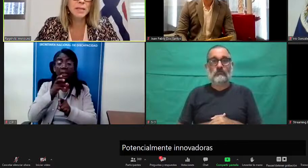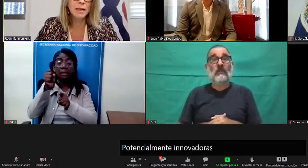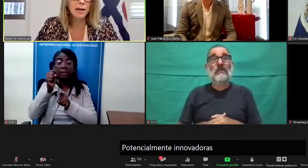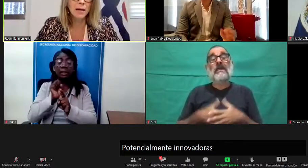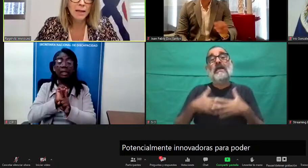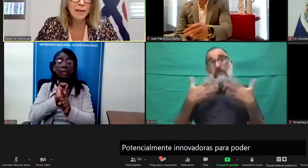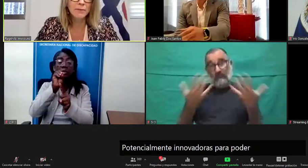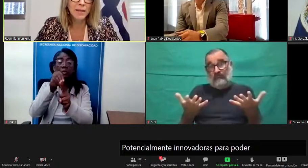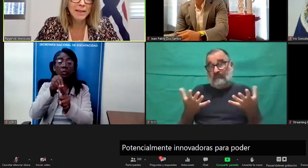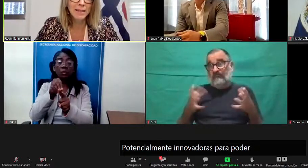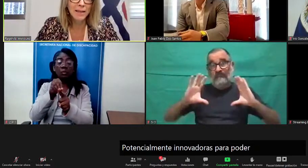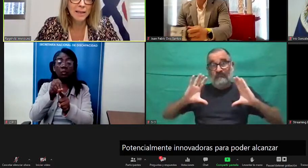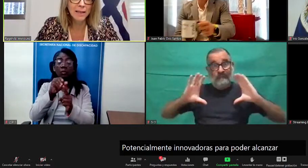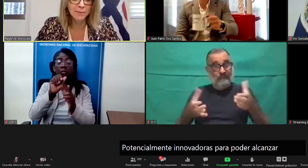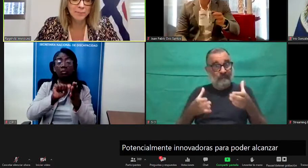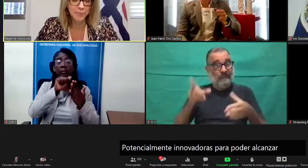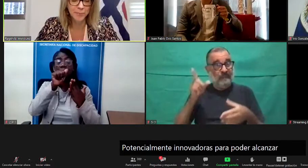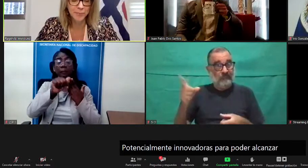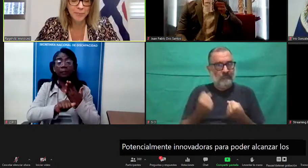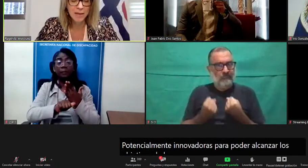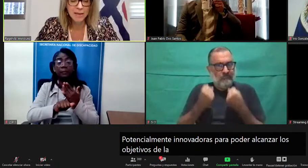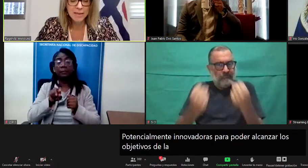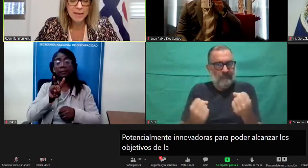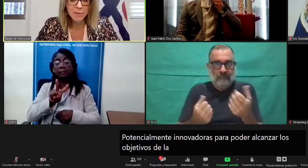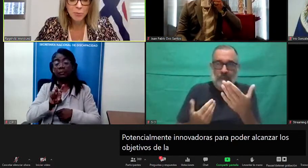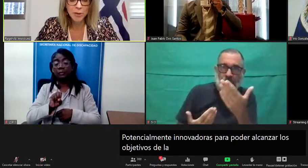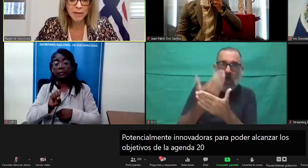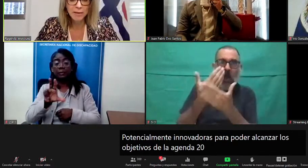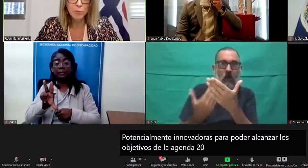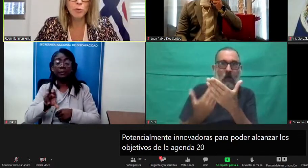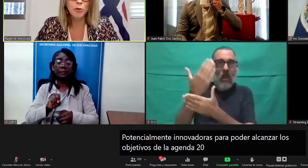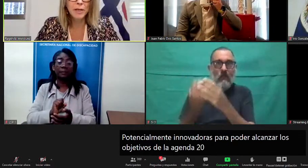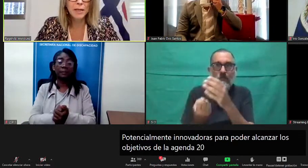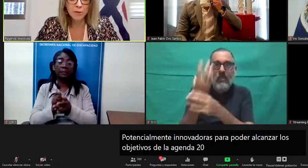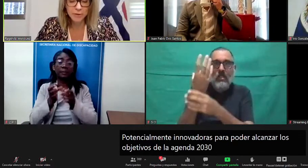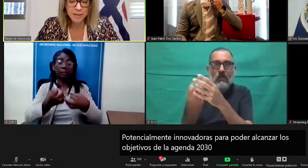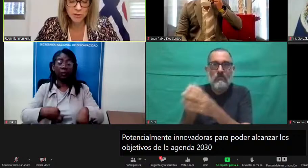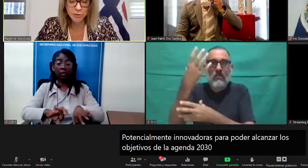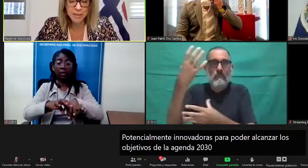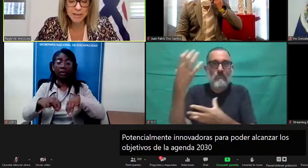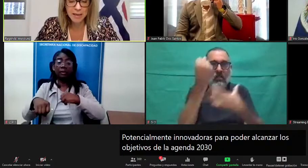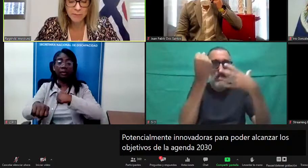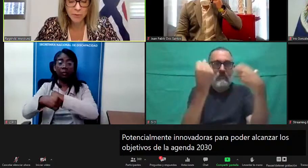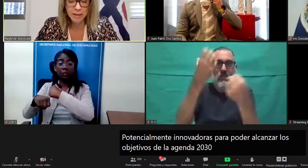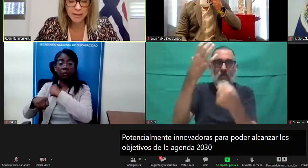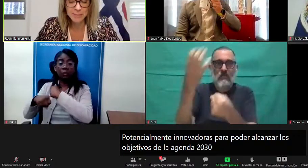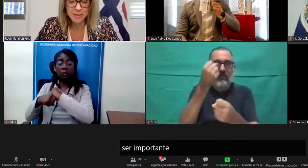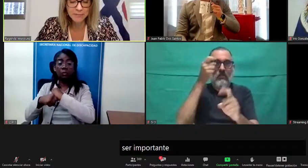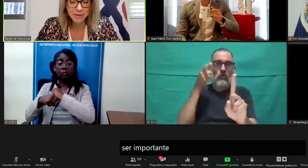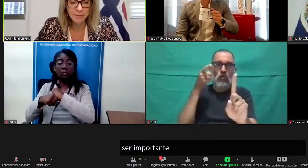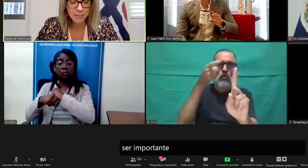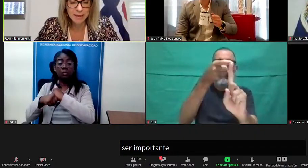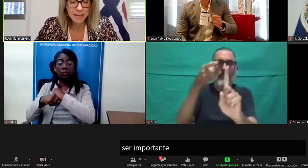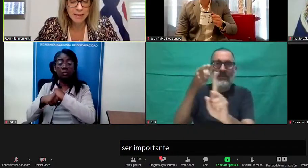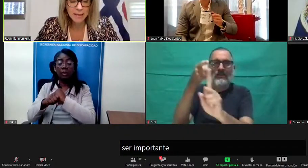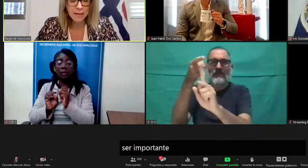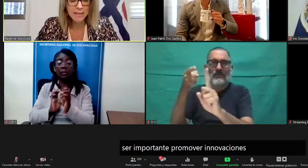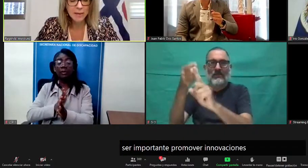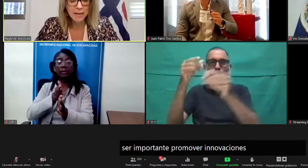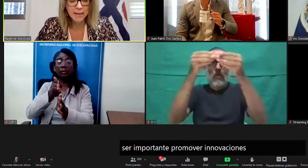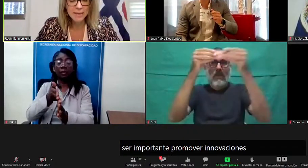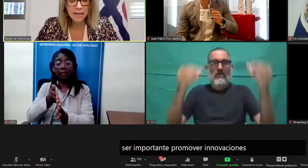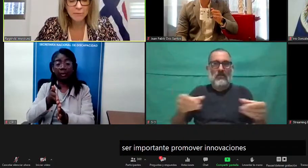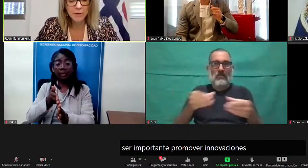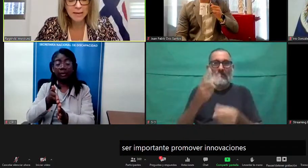aspects to be able to reach the objectives of the 2030 agenda it will be important to